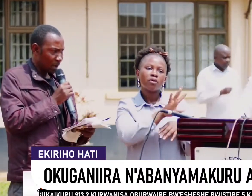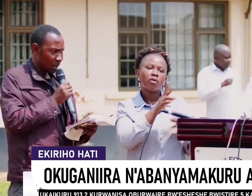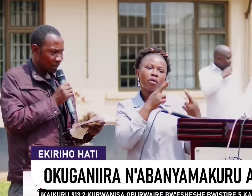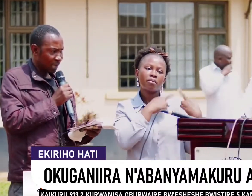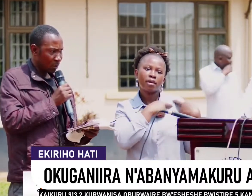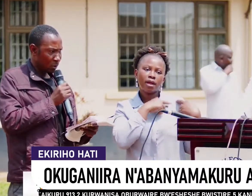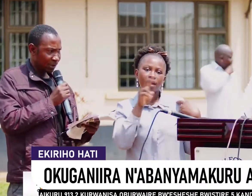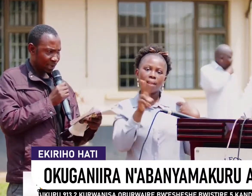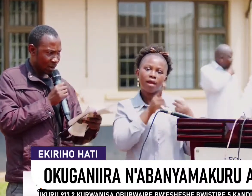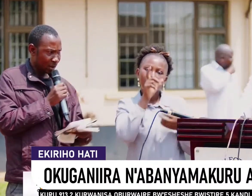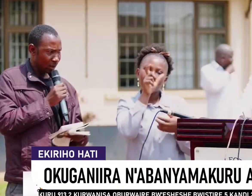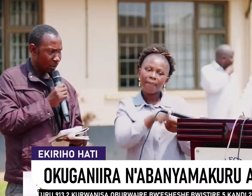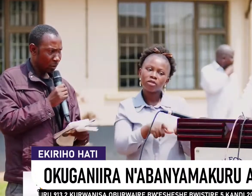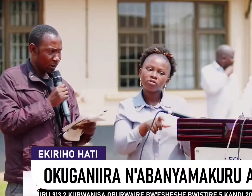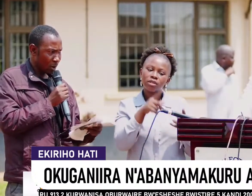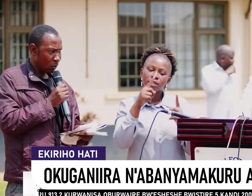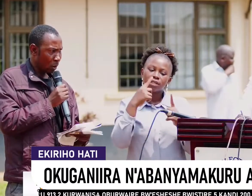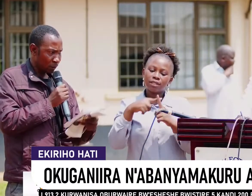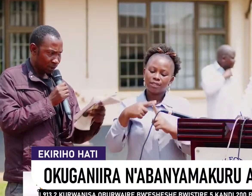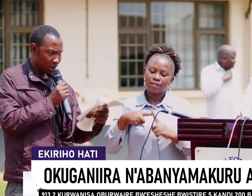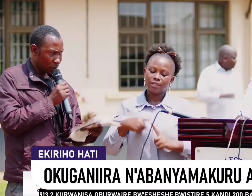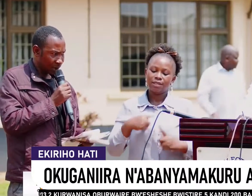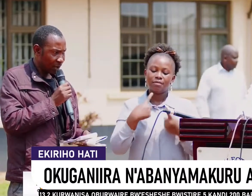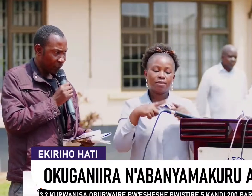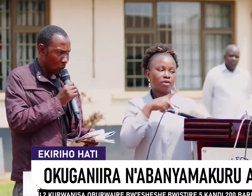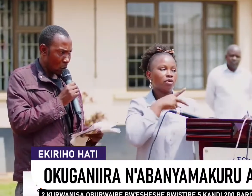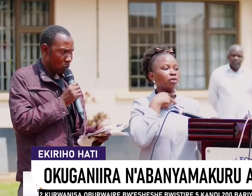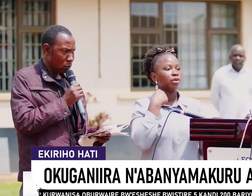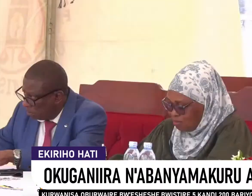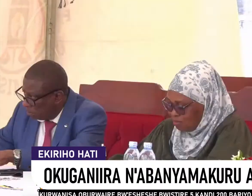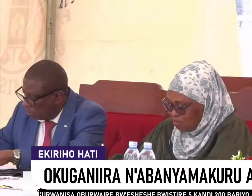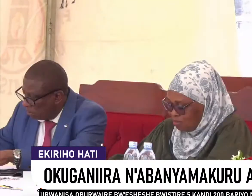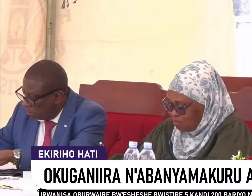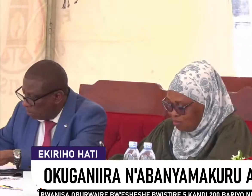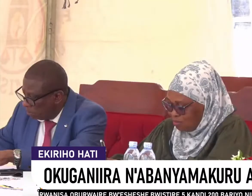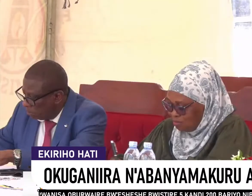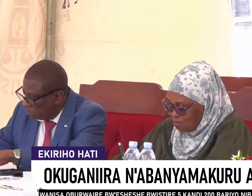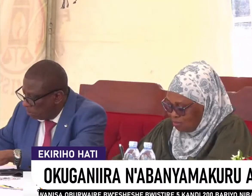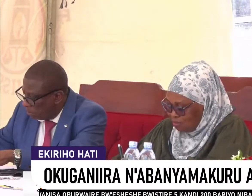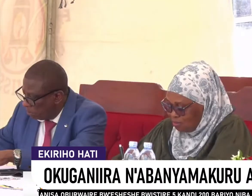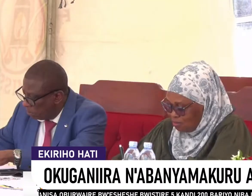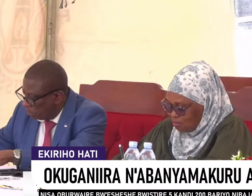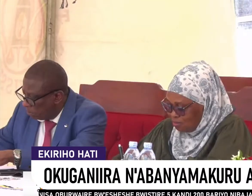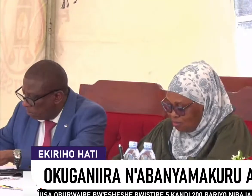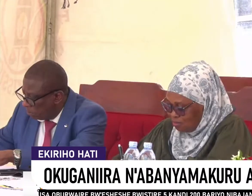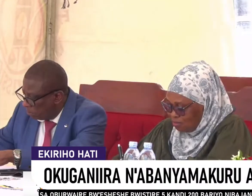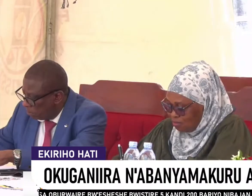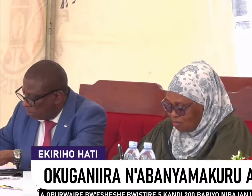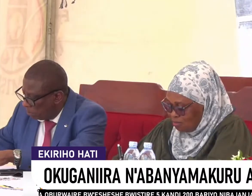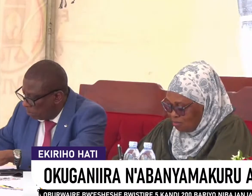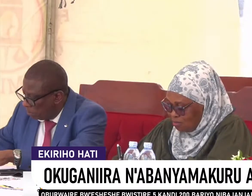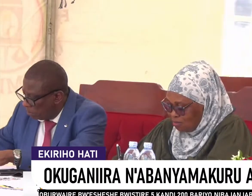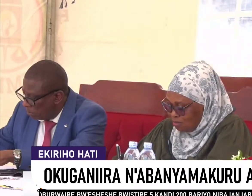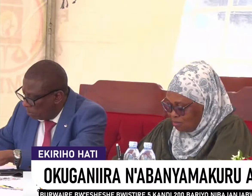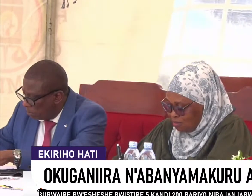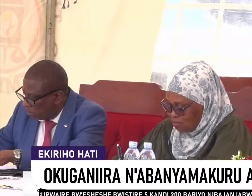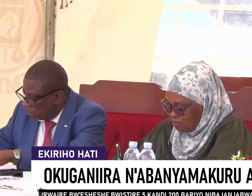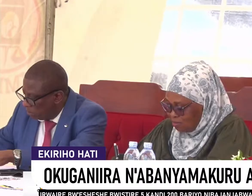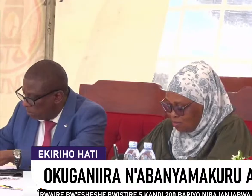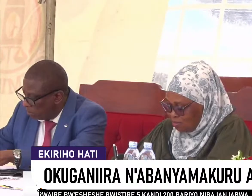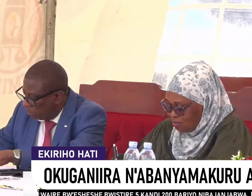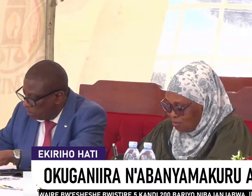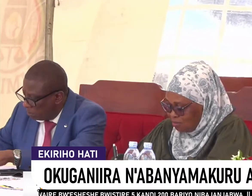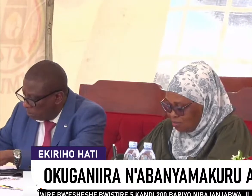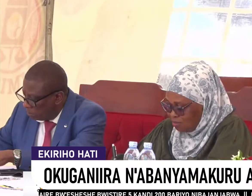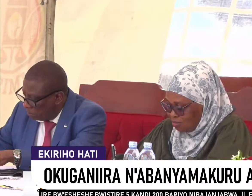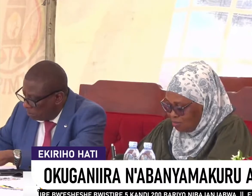obligations, like someone is tarrying, but you are the one hosting yourself, or someone else somewhere in foreign land